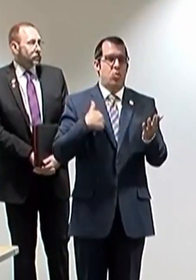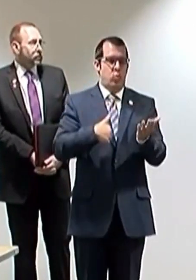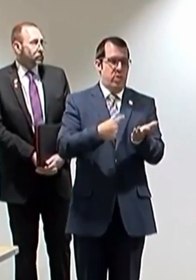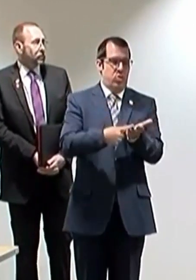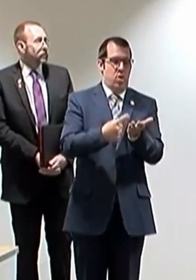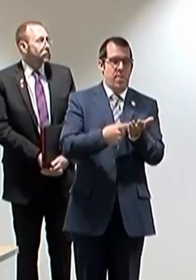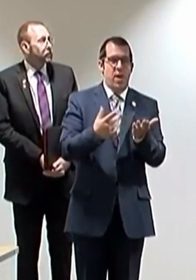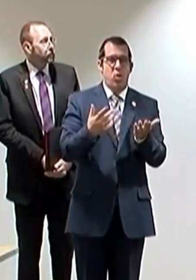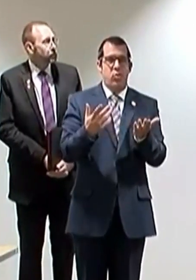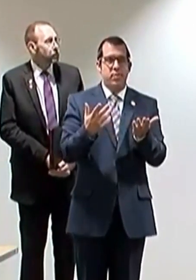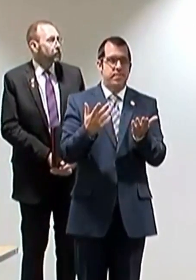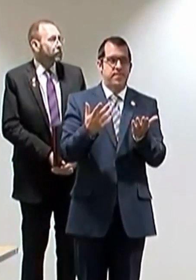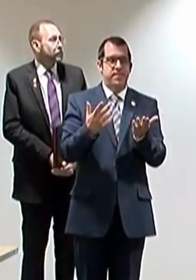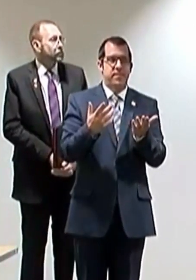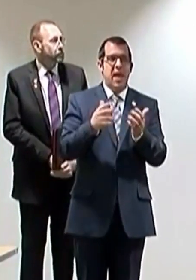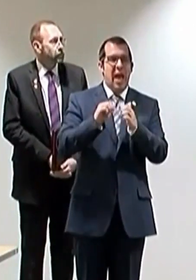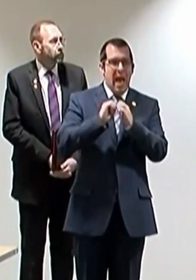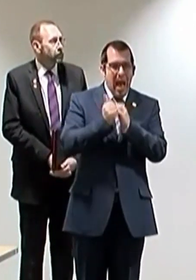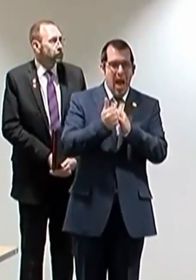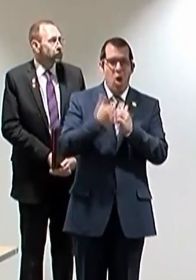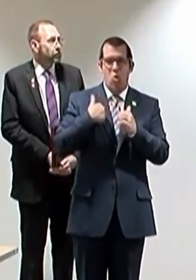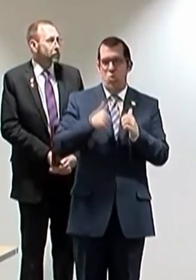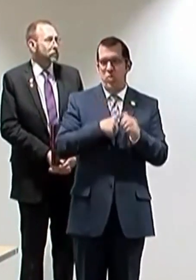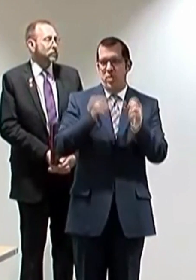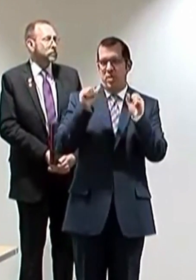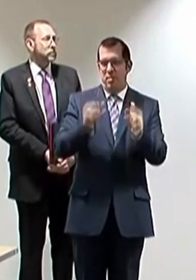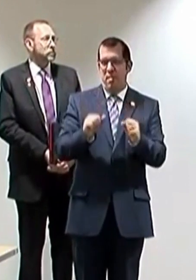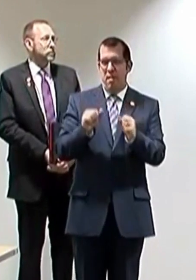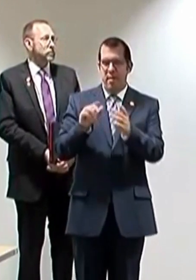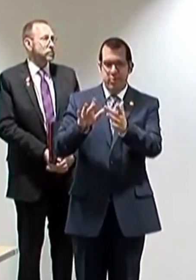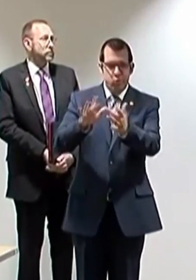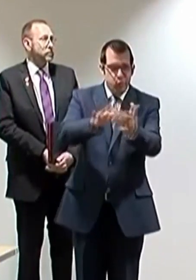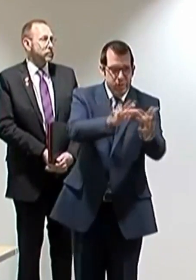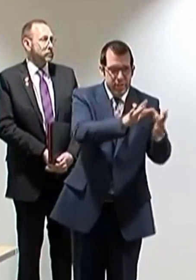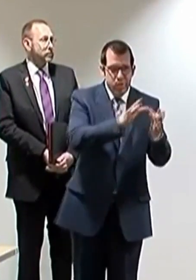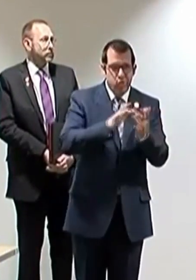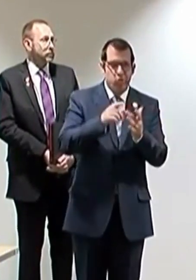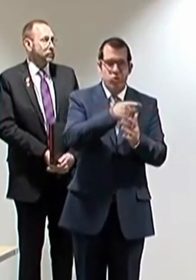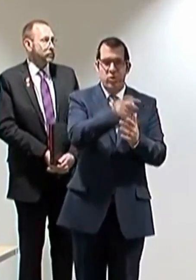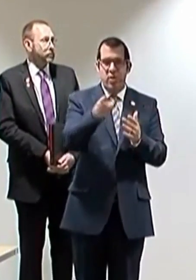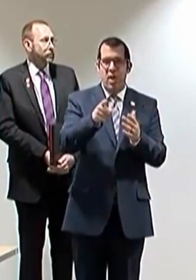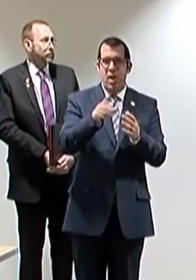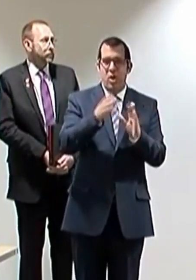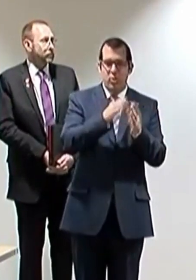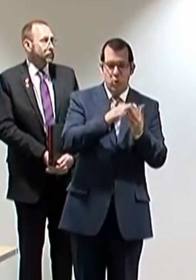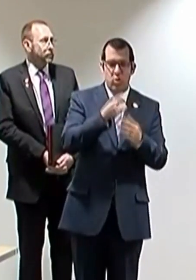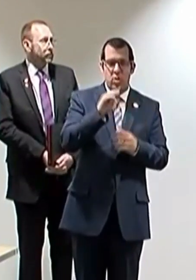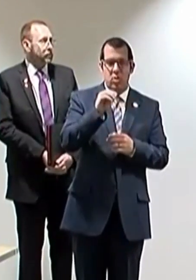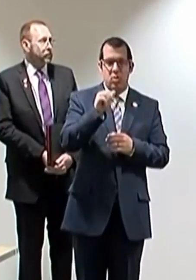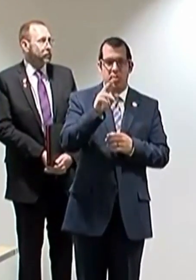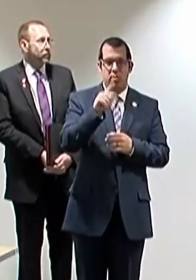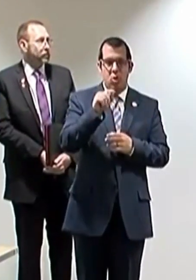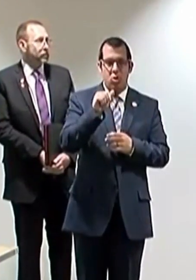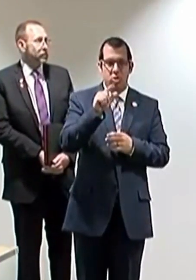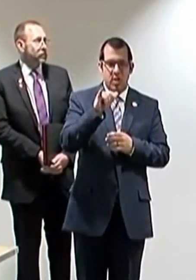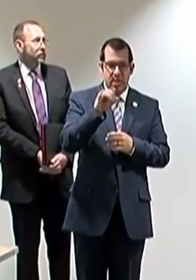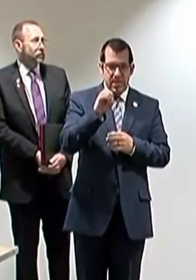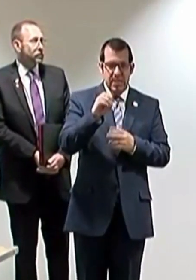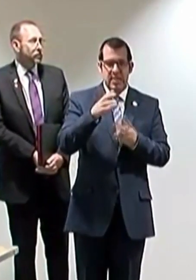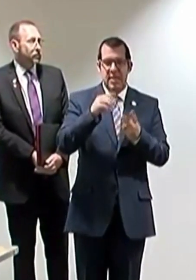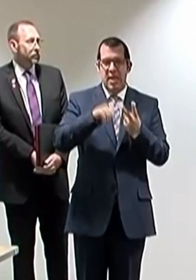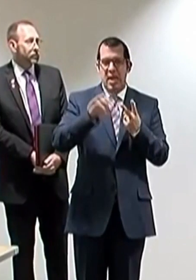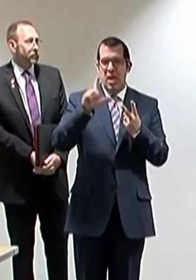the means of reaching the minority community, both the Marshallese and the Latino community in